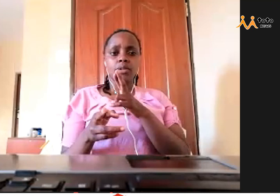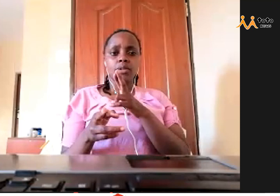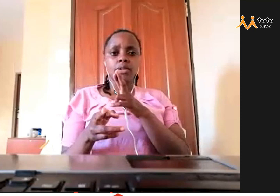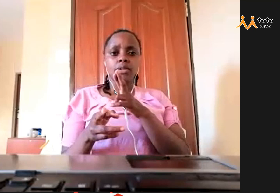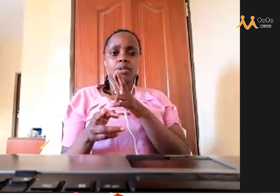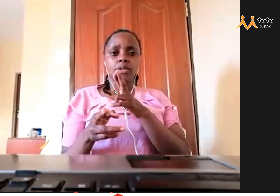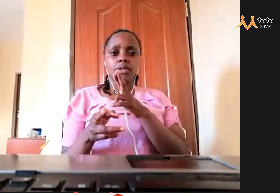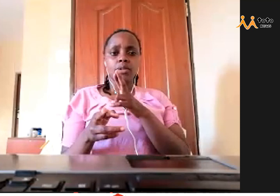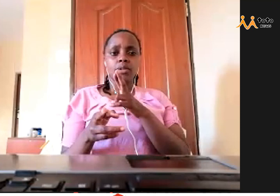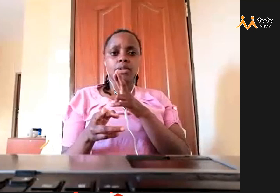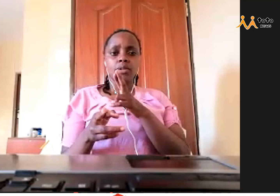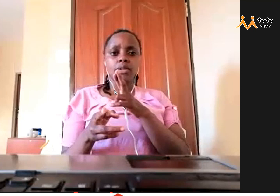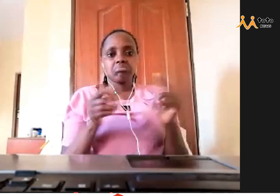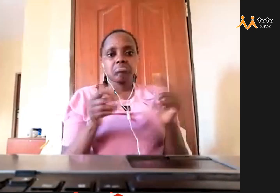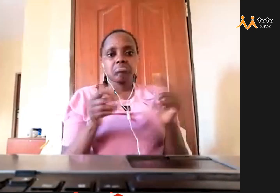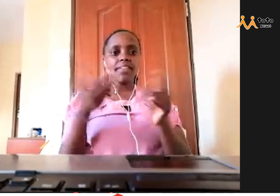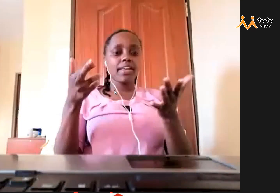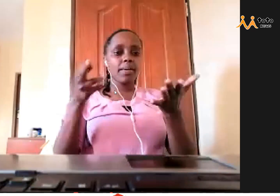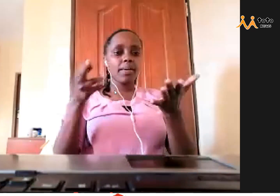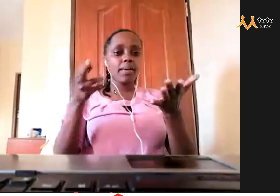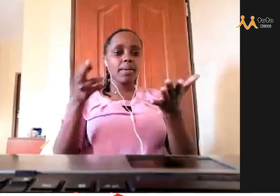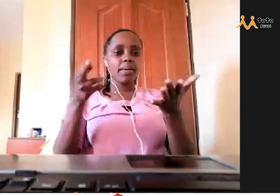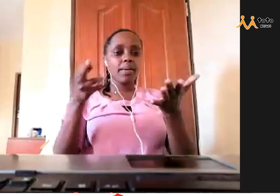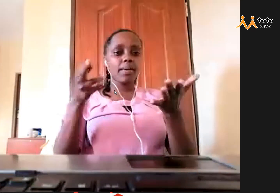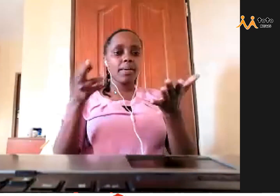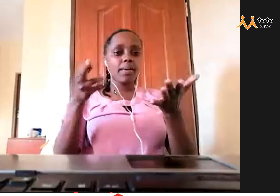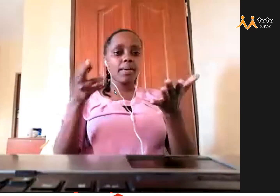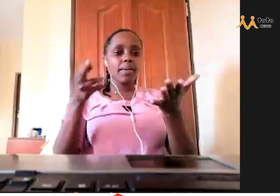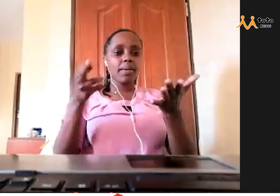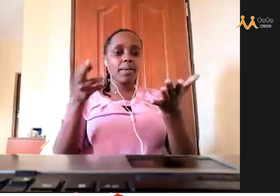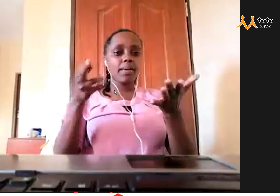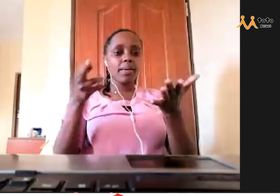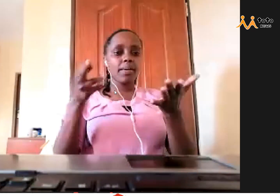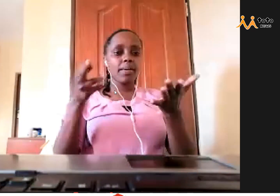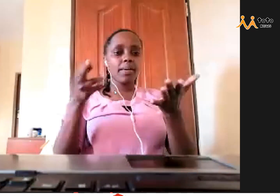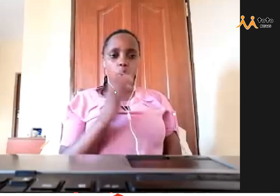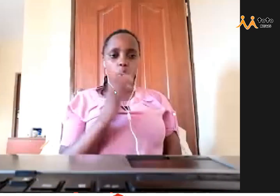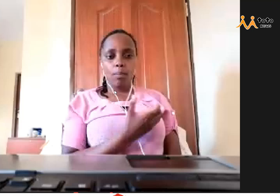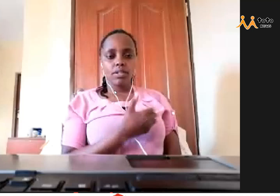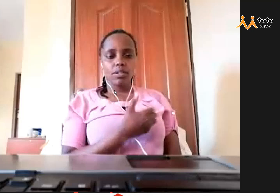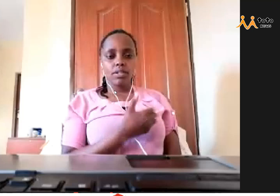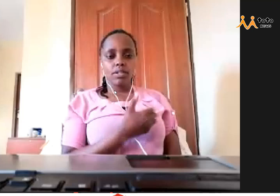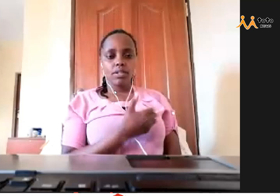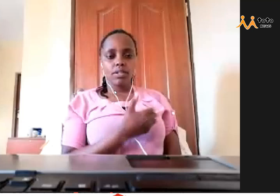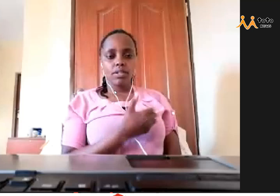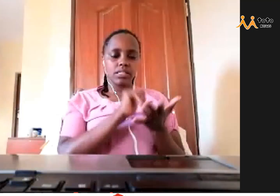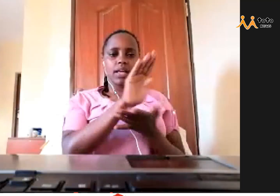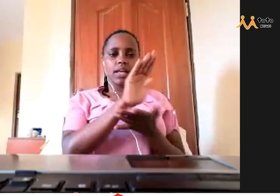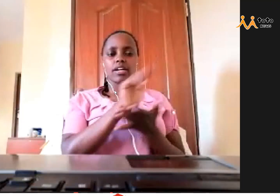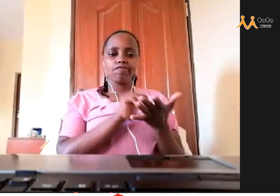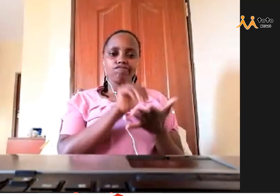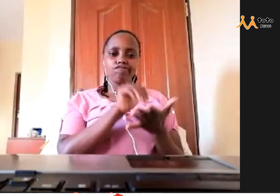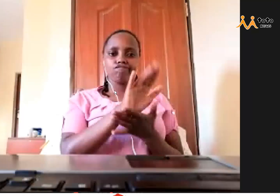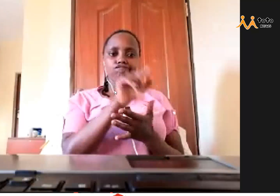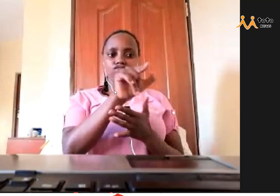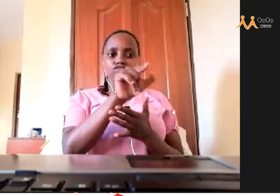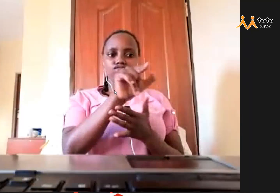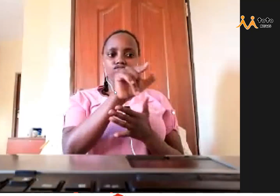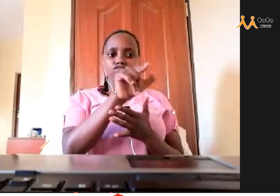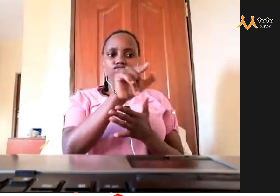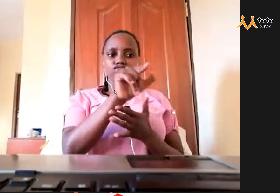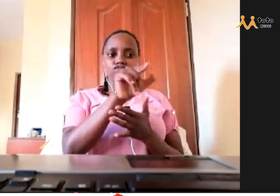despite the repeated reminders that the committee has been sending to these states,